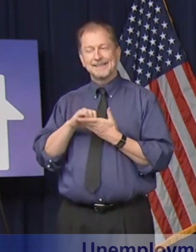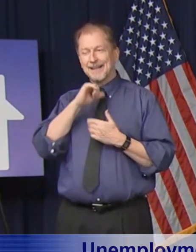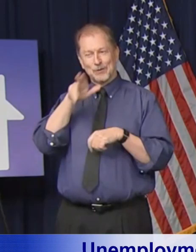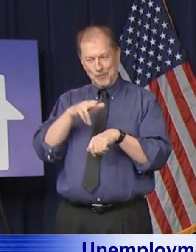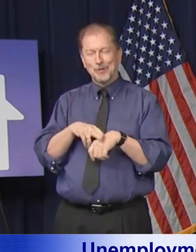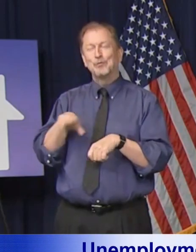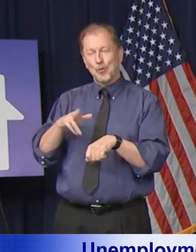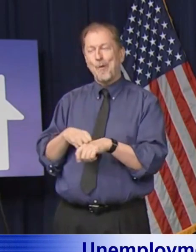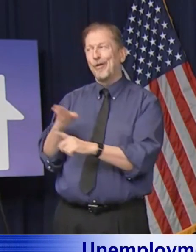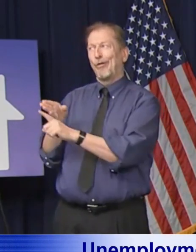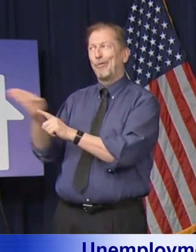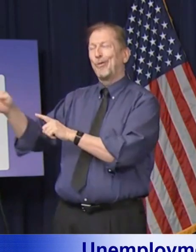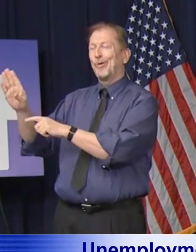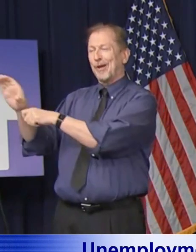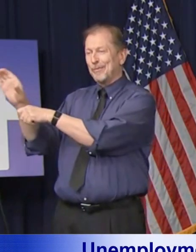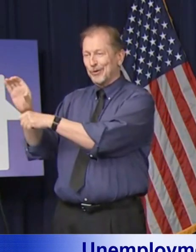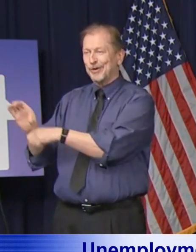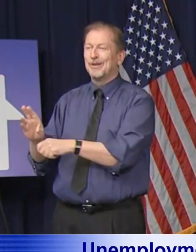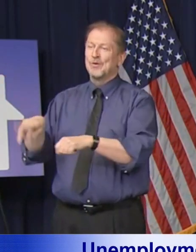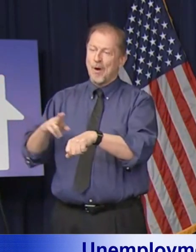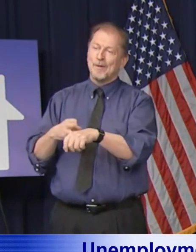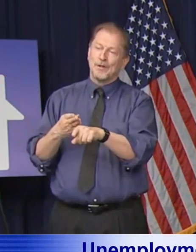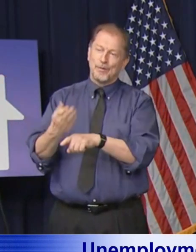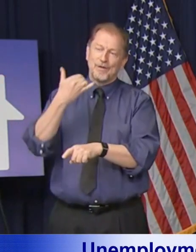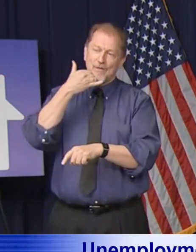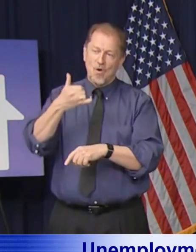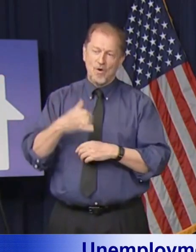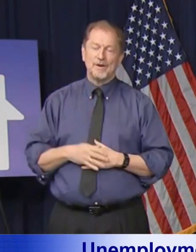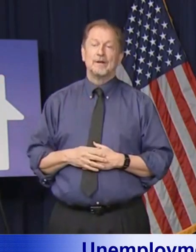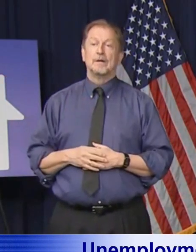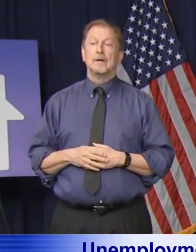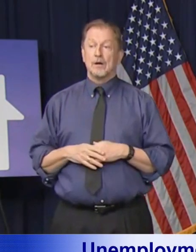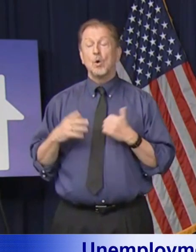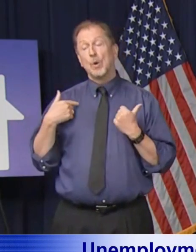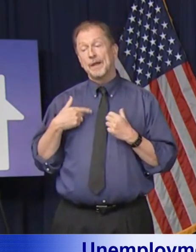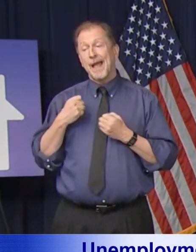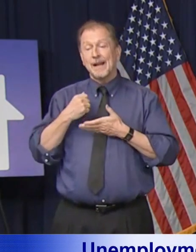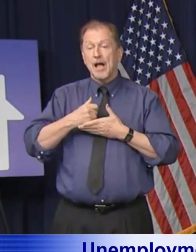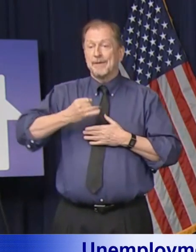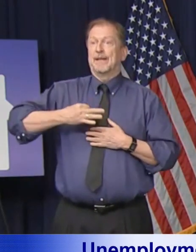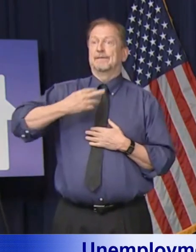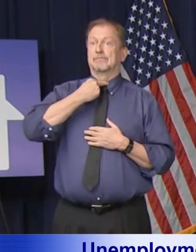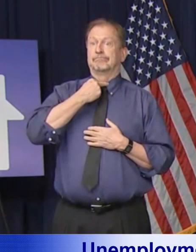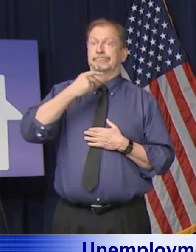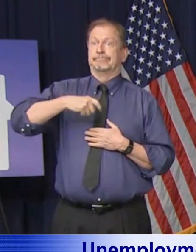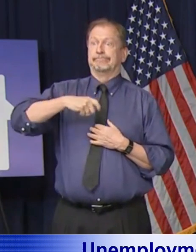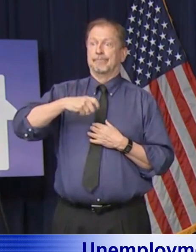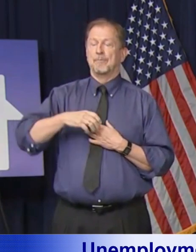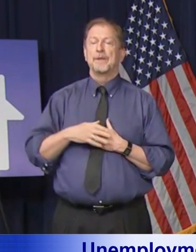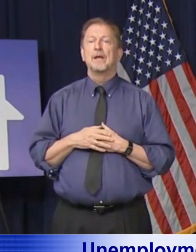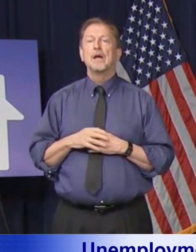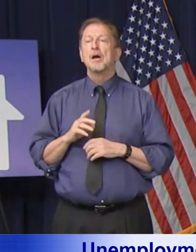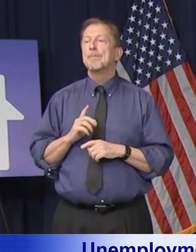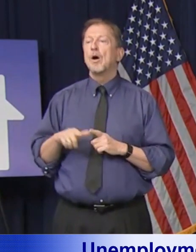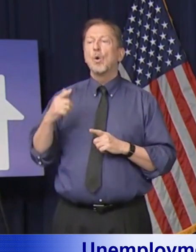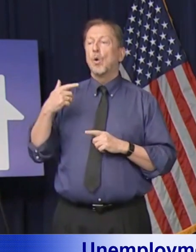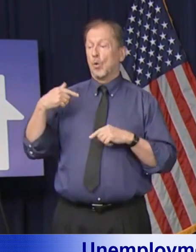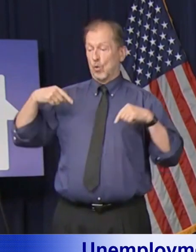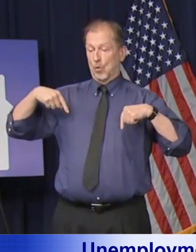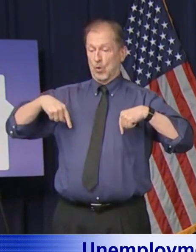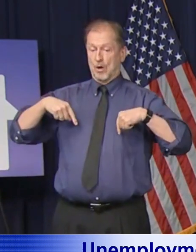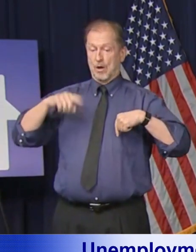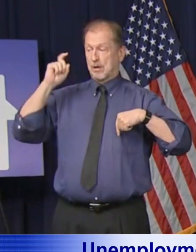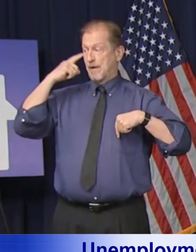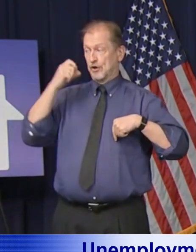situation where we have the ability to intervene. Remember, the biggest issue is we can't look at their private